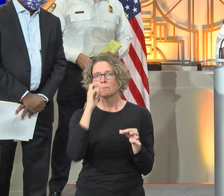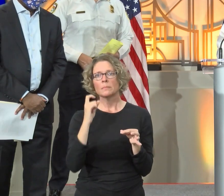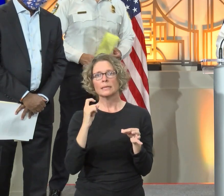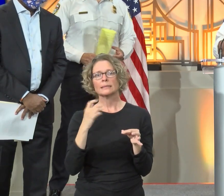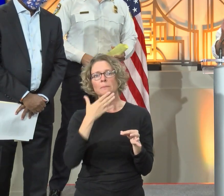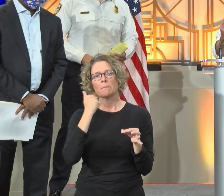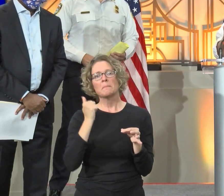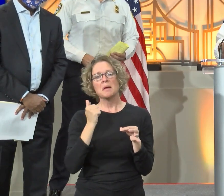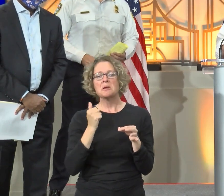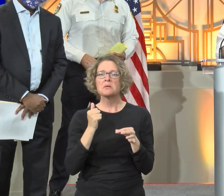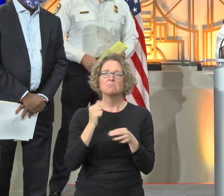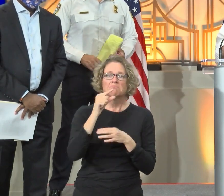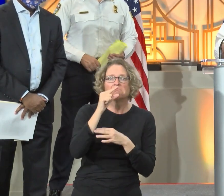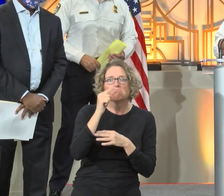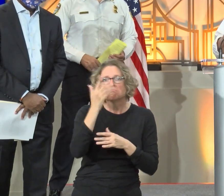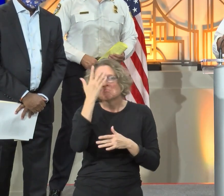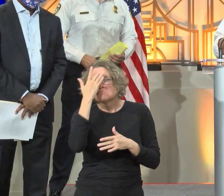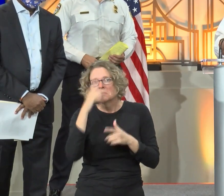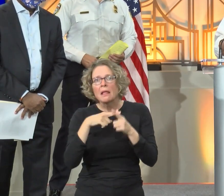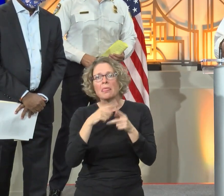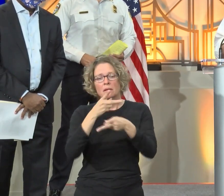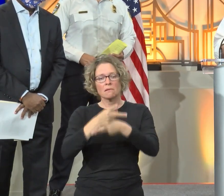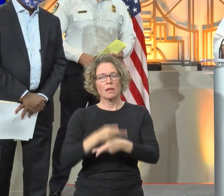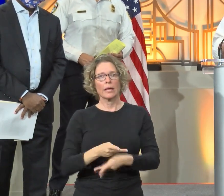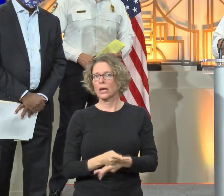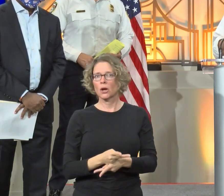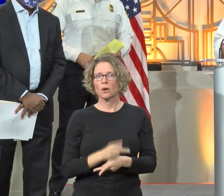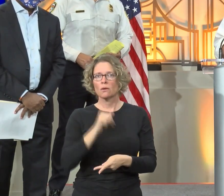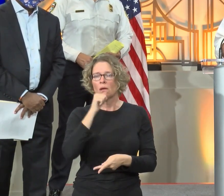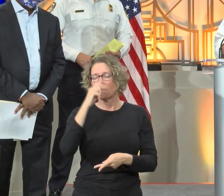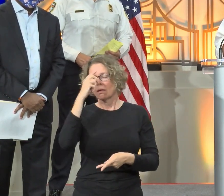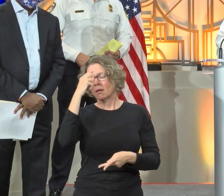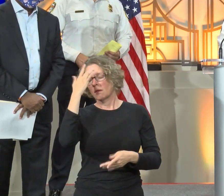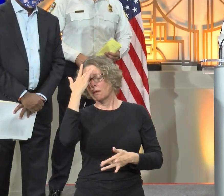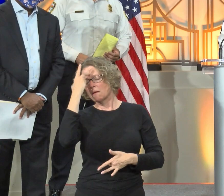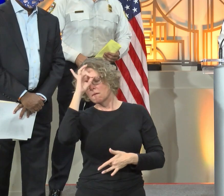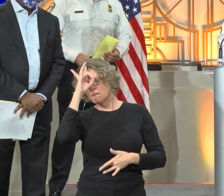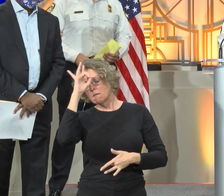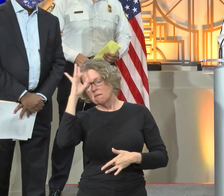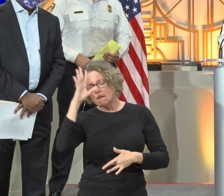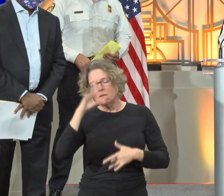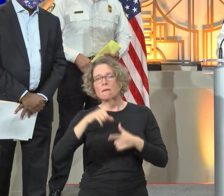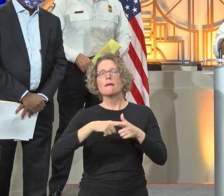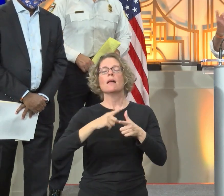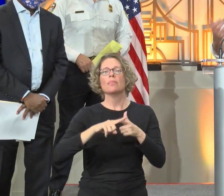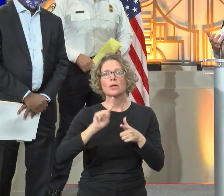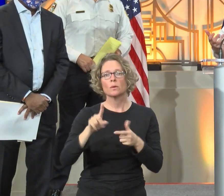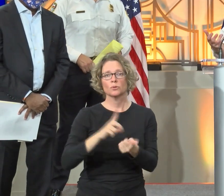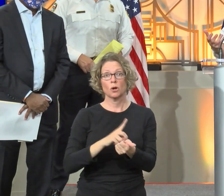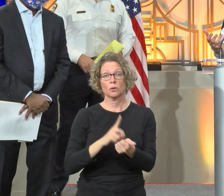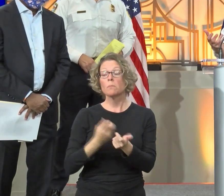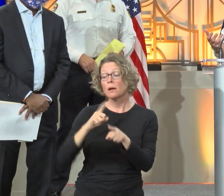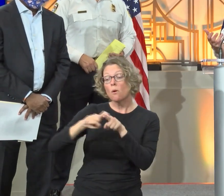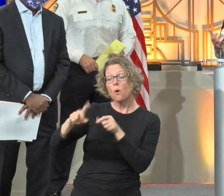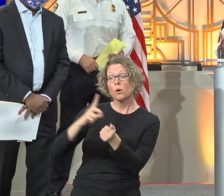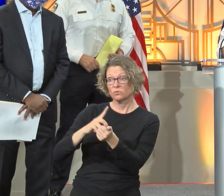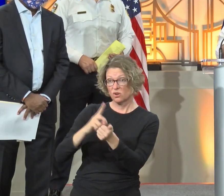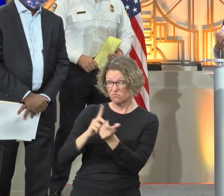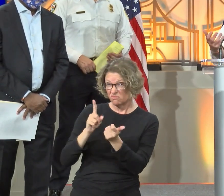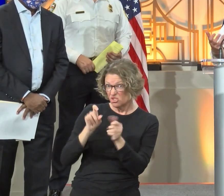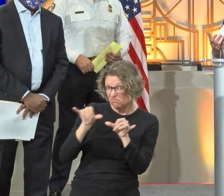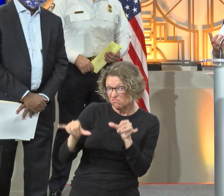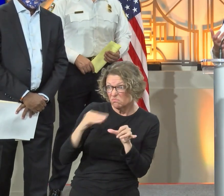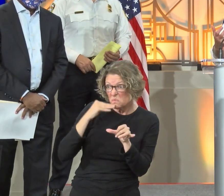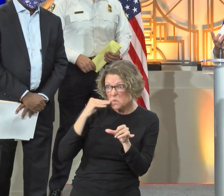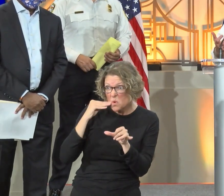So go, contact your doctor, talk to your doctor, figure out, is this something you should stay home, or no, it's now time to go to the hospital. If it's